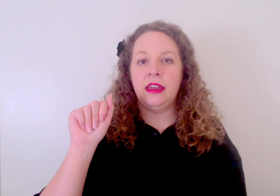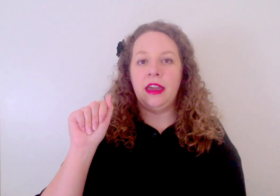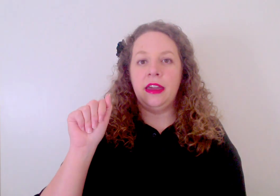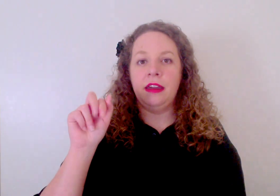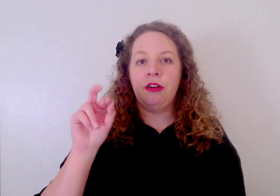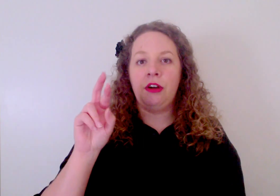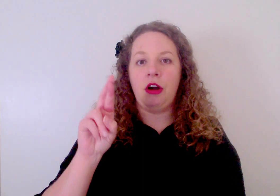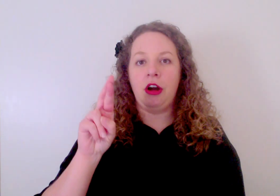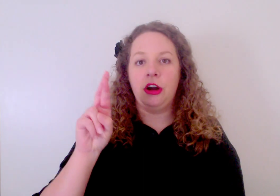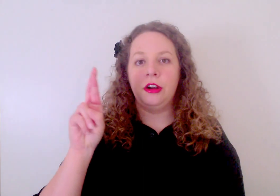S-T-A-R-R-Y.